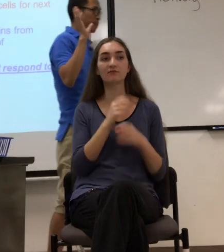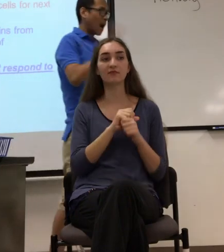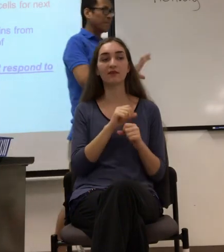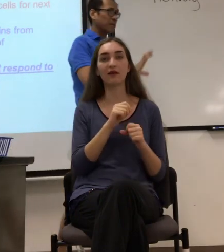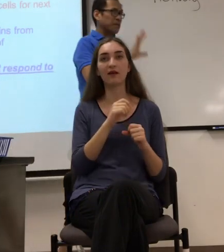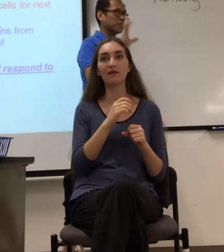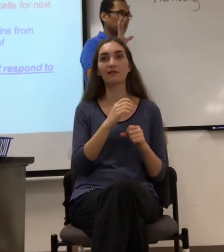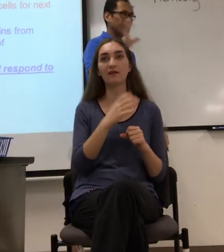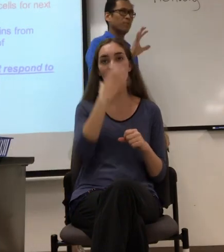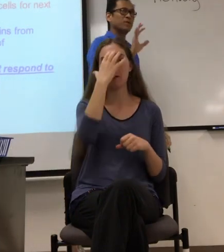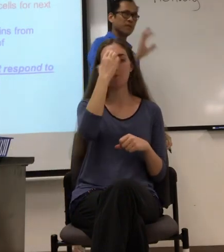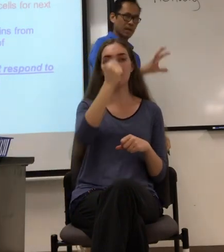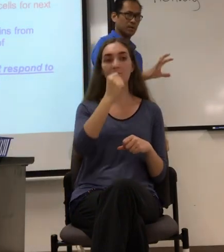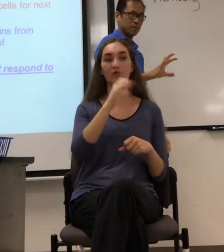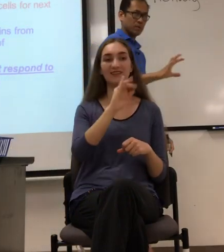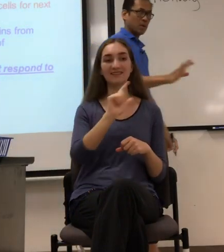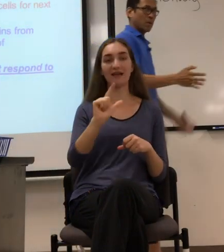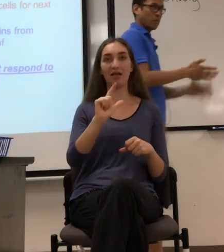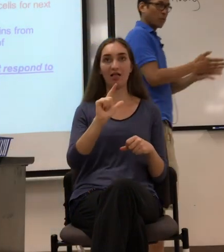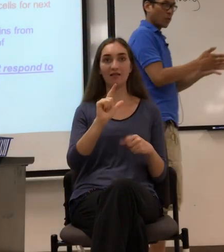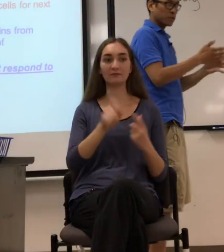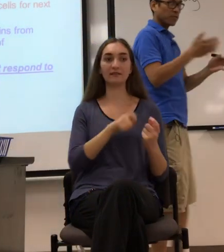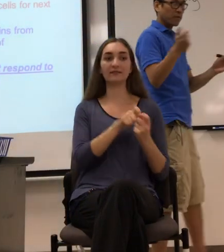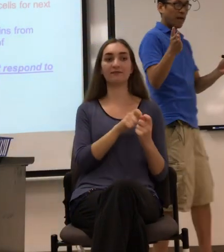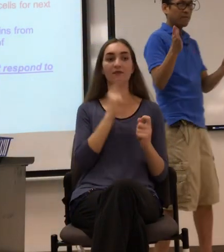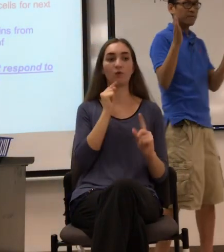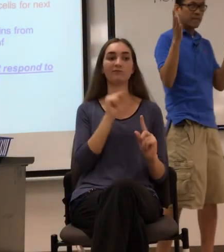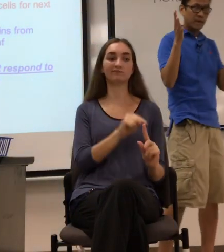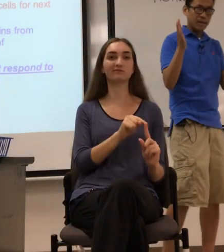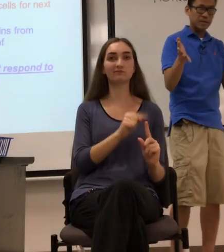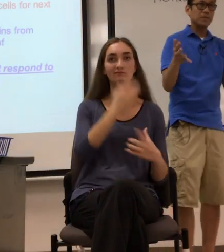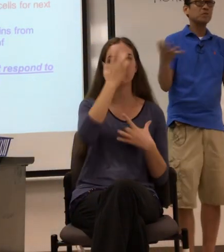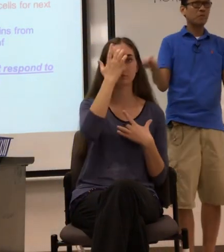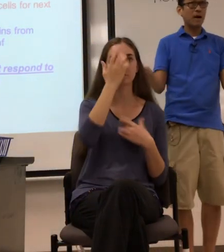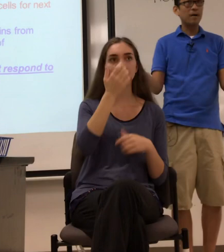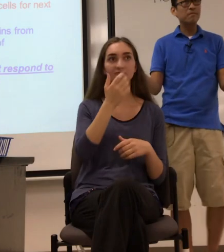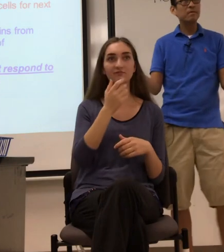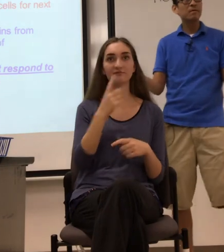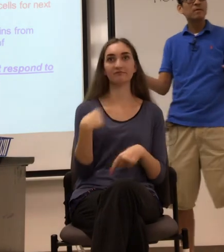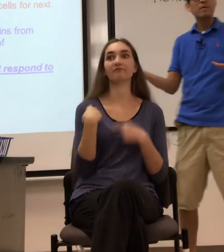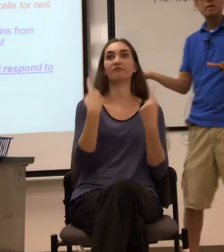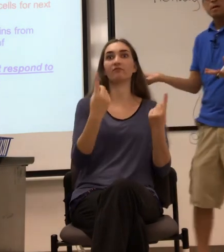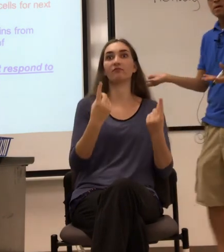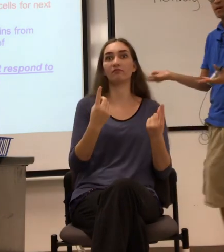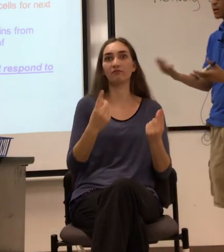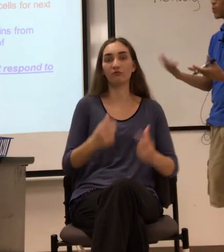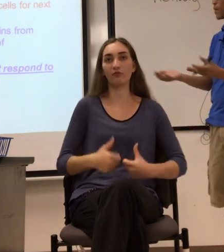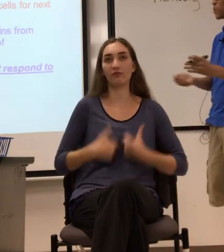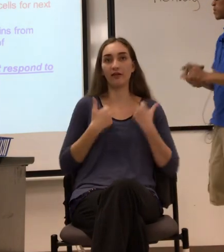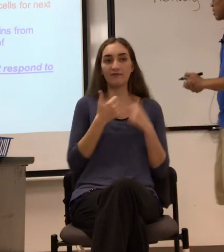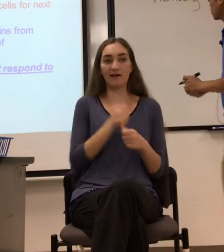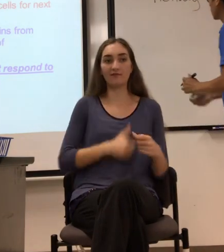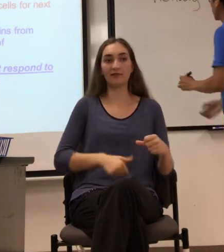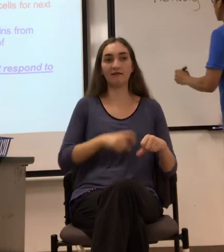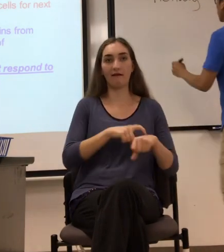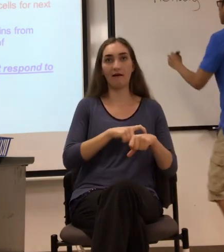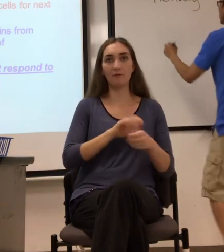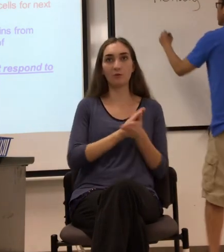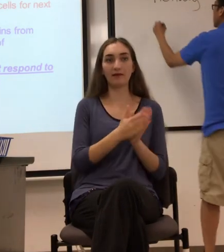your population of memory cells. Through the course of your life, every time you got sick and survived, you had another memory